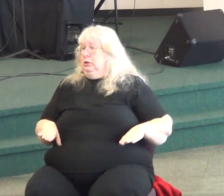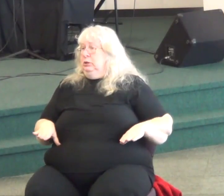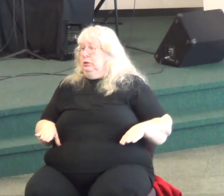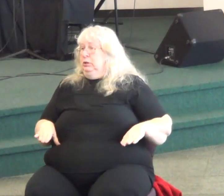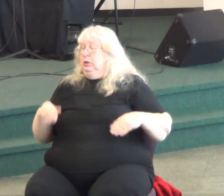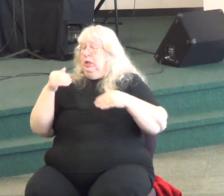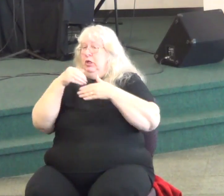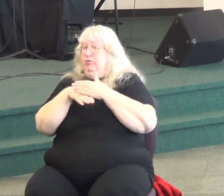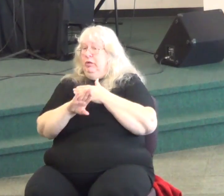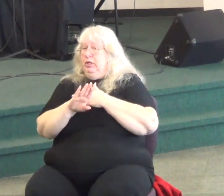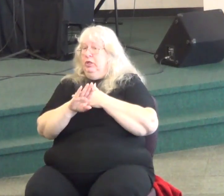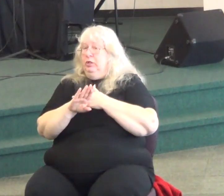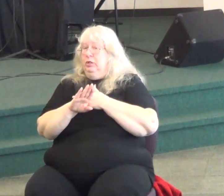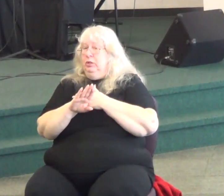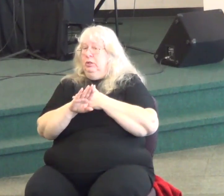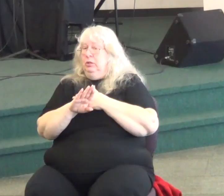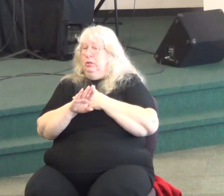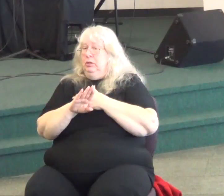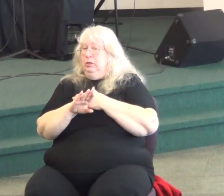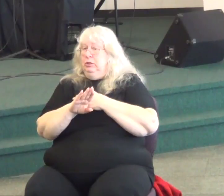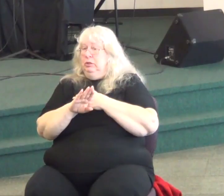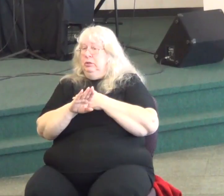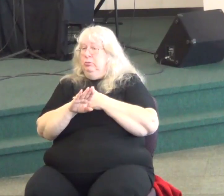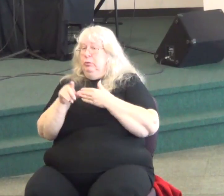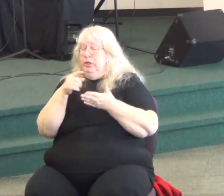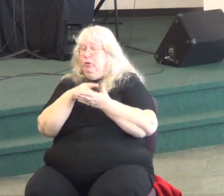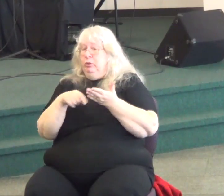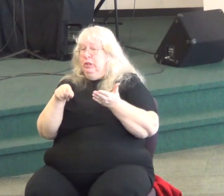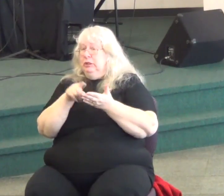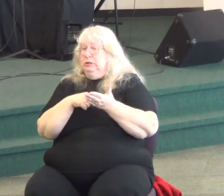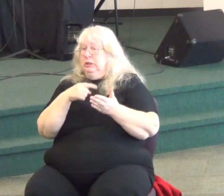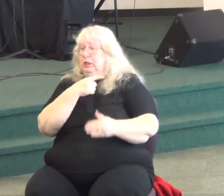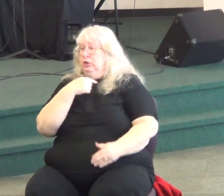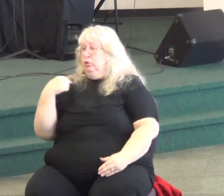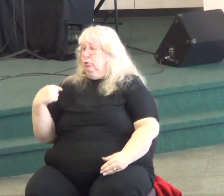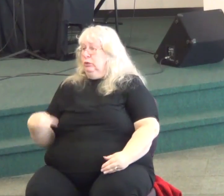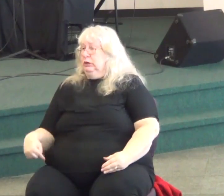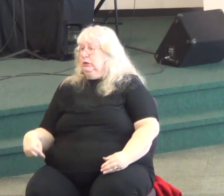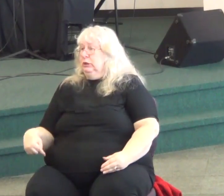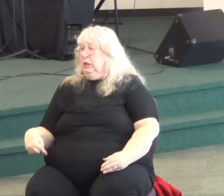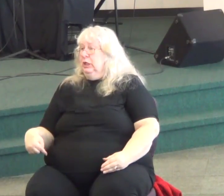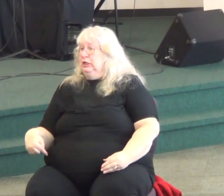We mock China, the country we owe $1.6 trillion to.